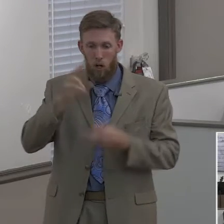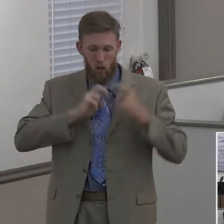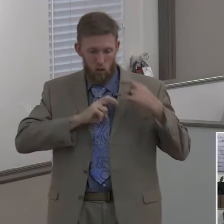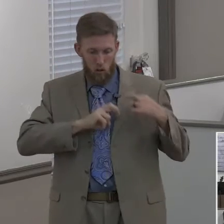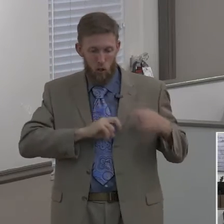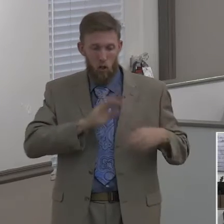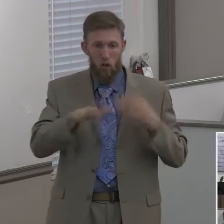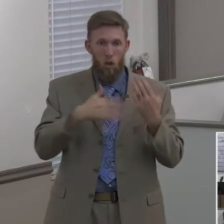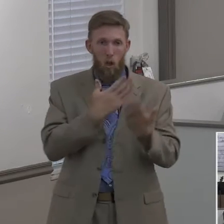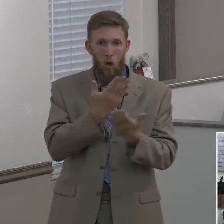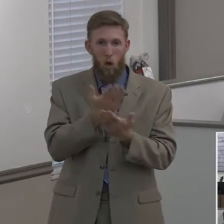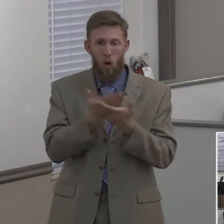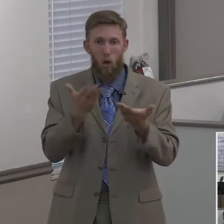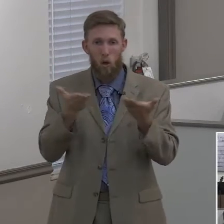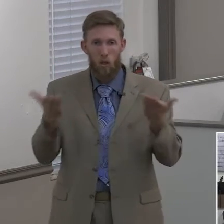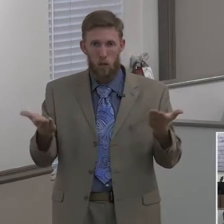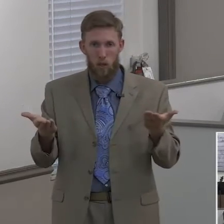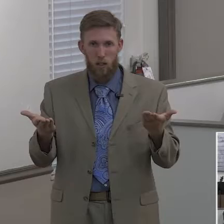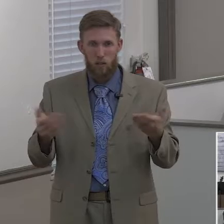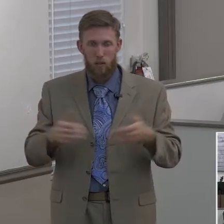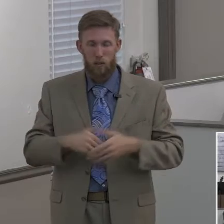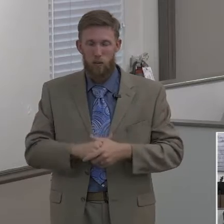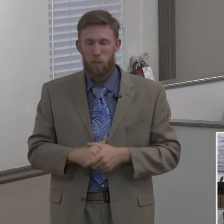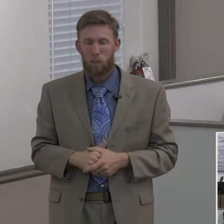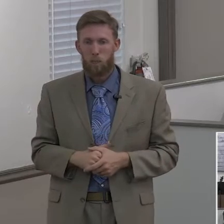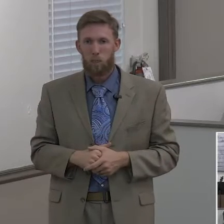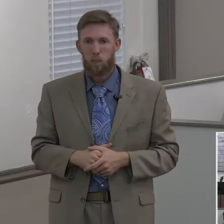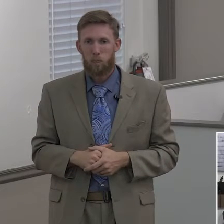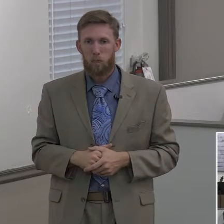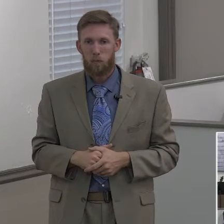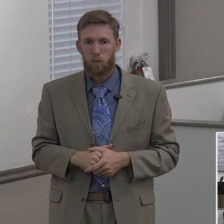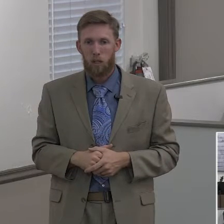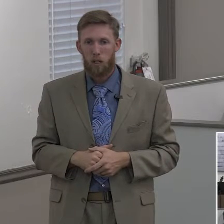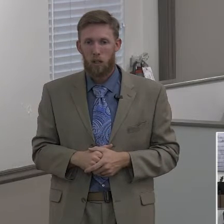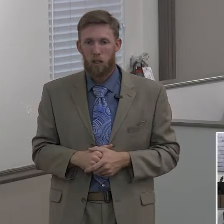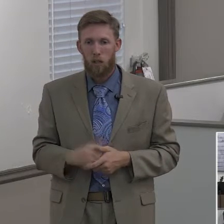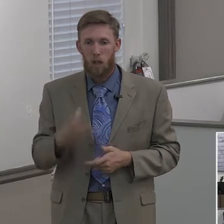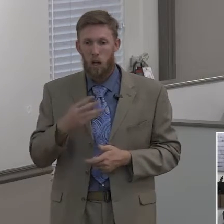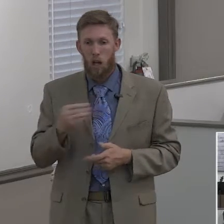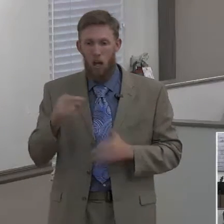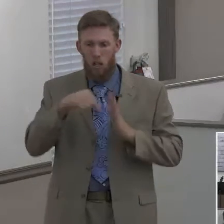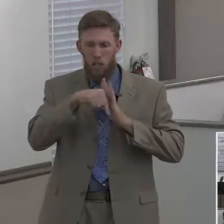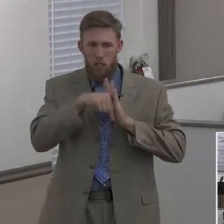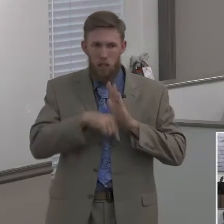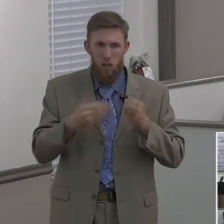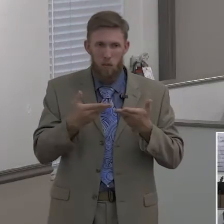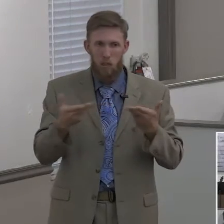Spirit searcheth all things. All things. Yea, the